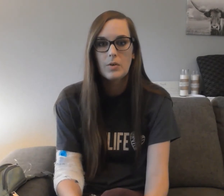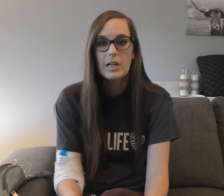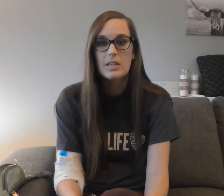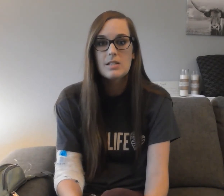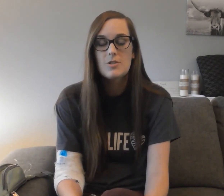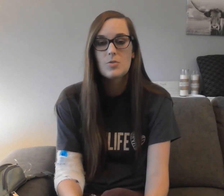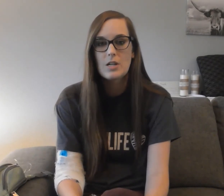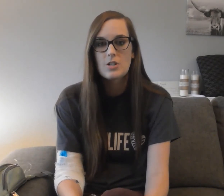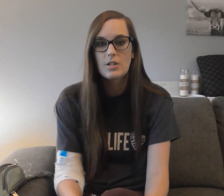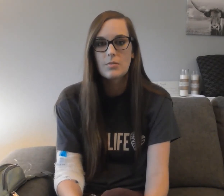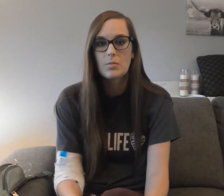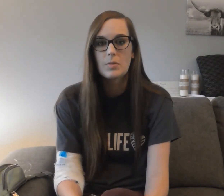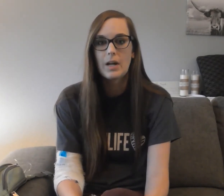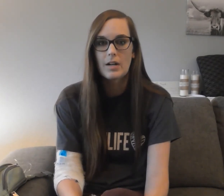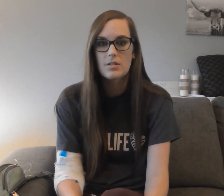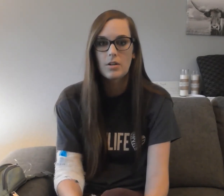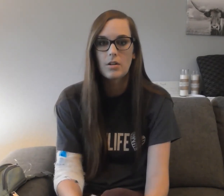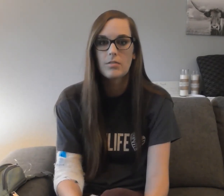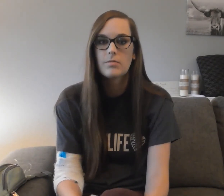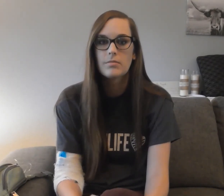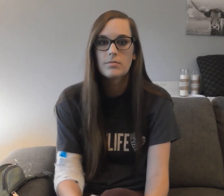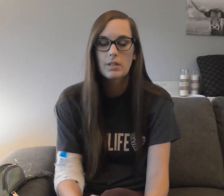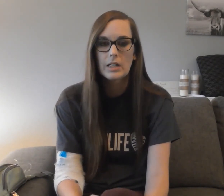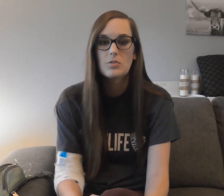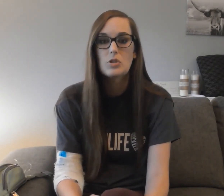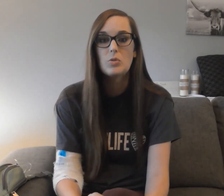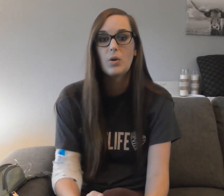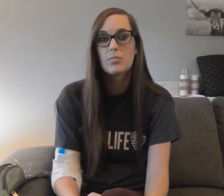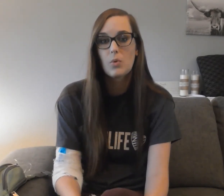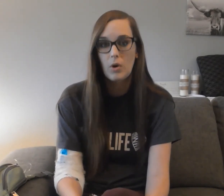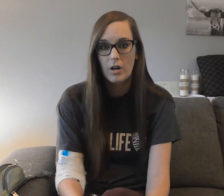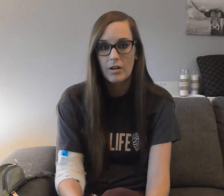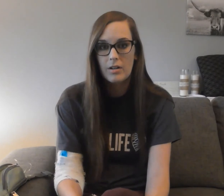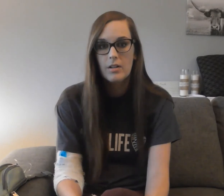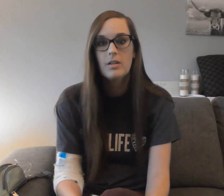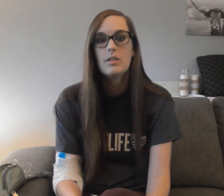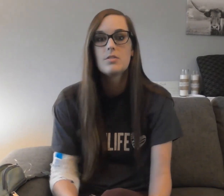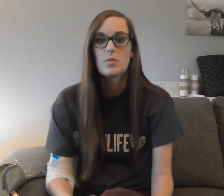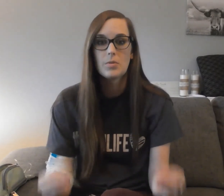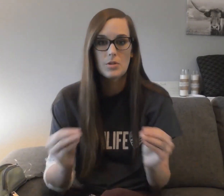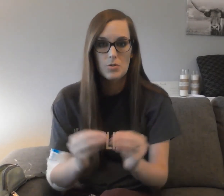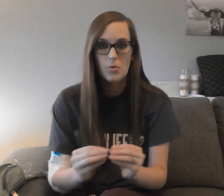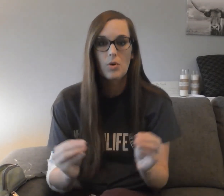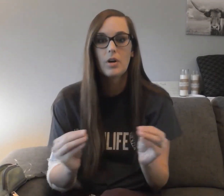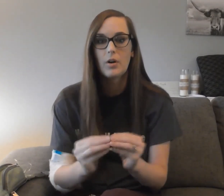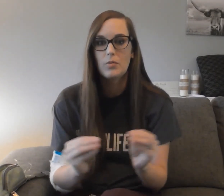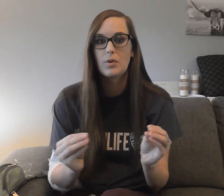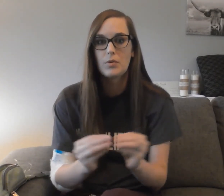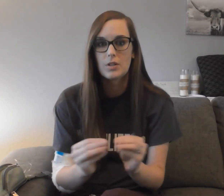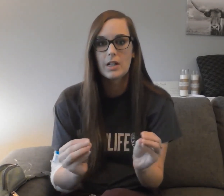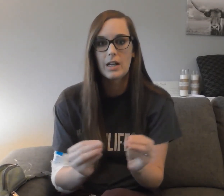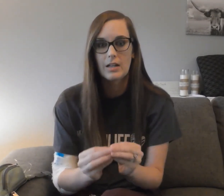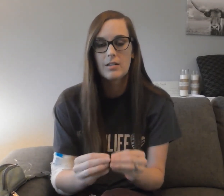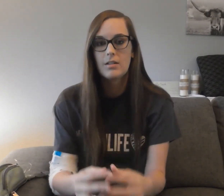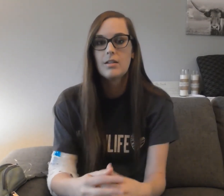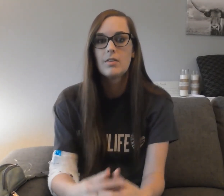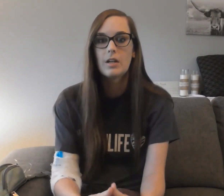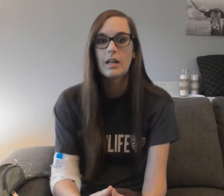In the situation when we would ask her, like, do you want more? So we would do more over and over again. And